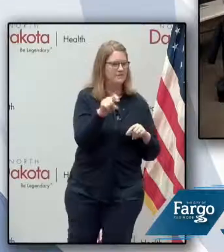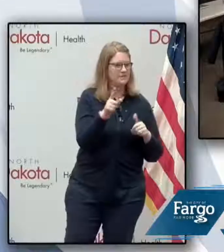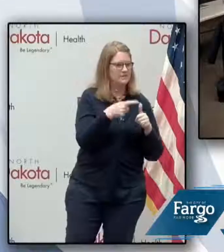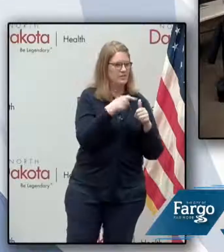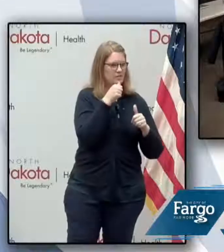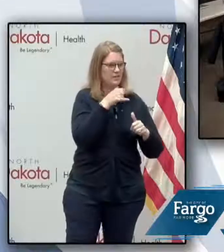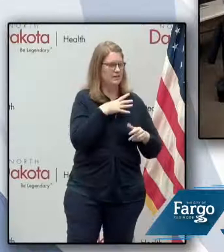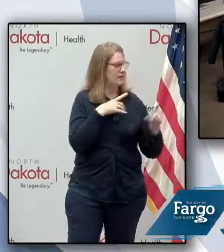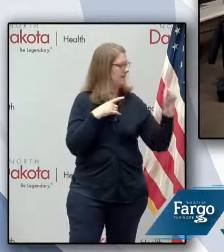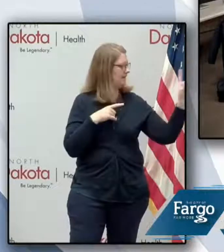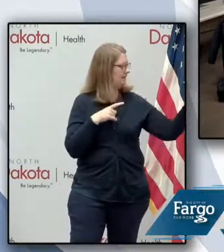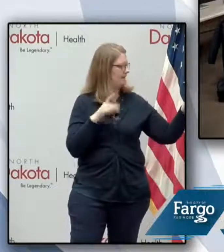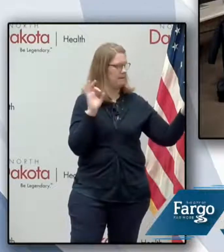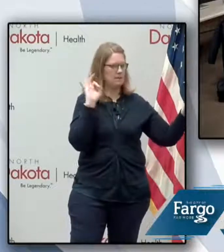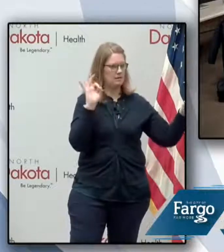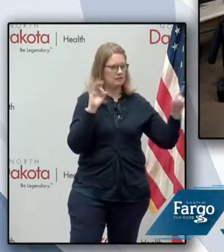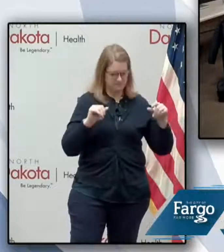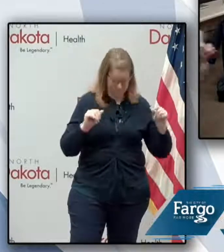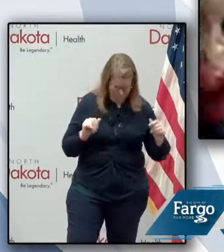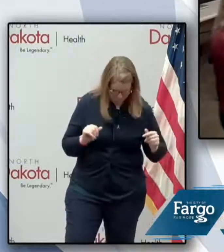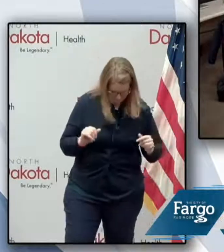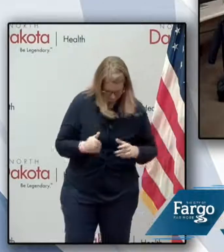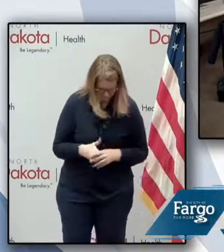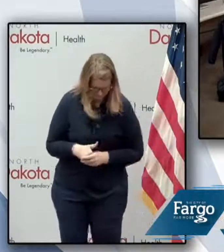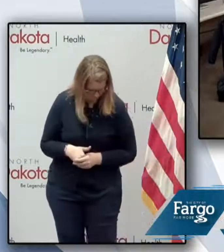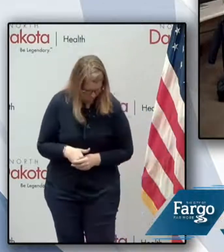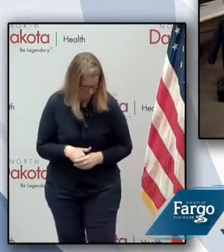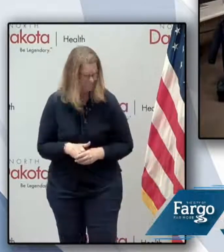Lady. Super, perfect, great way to end.